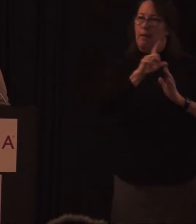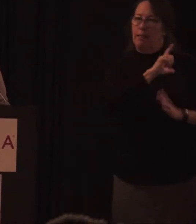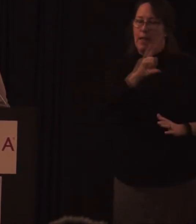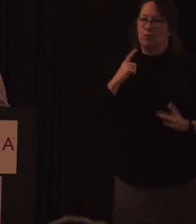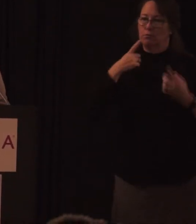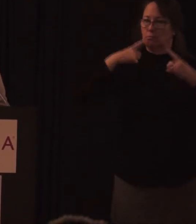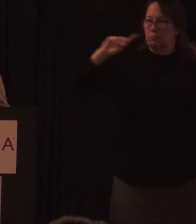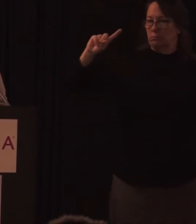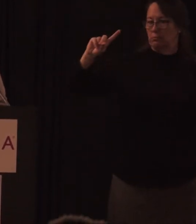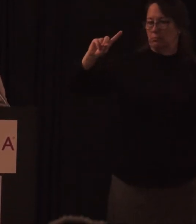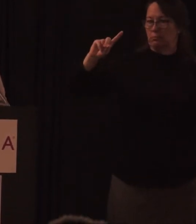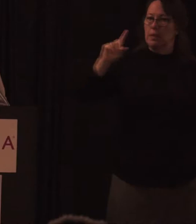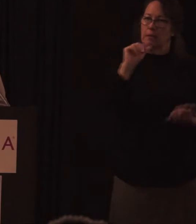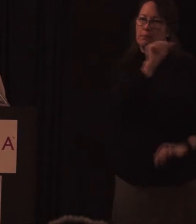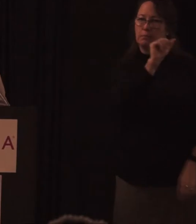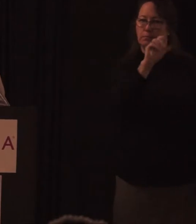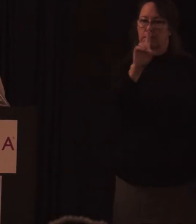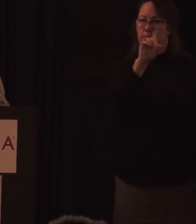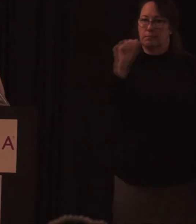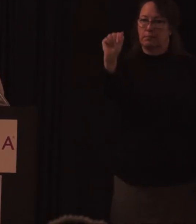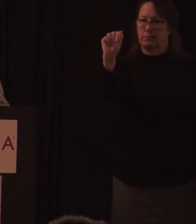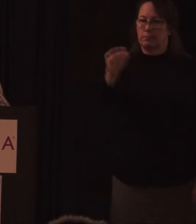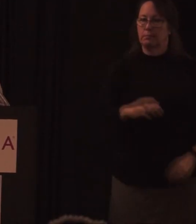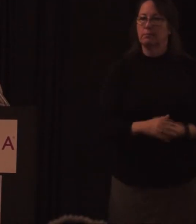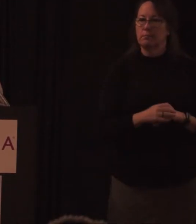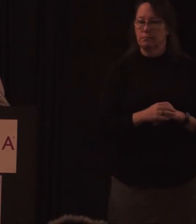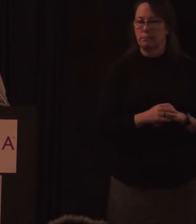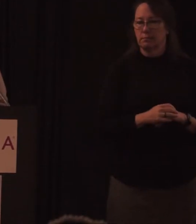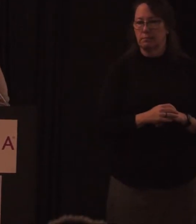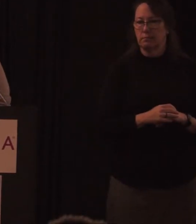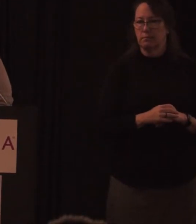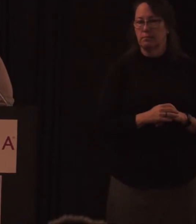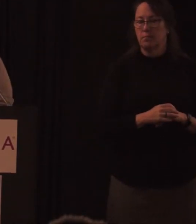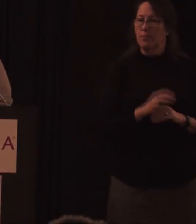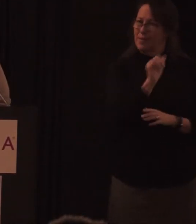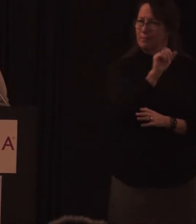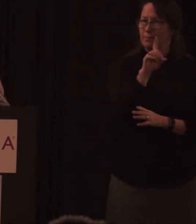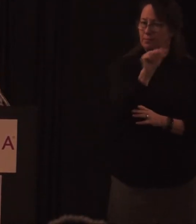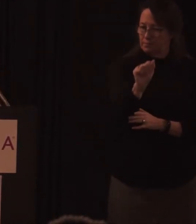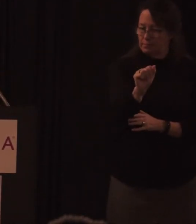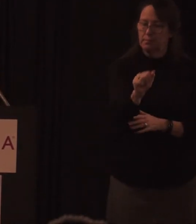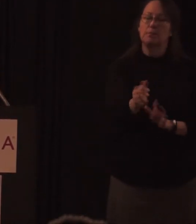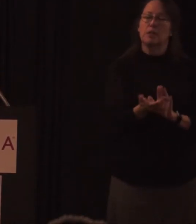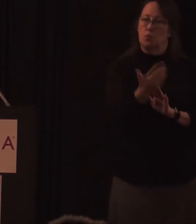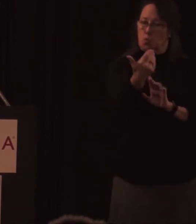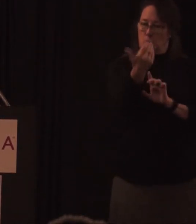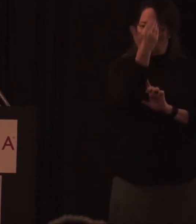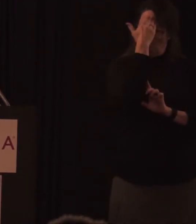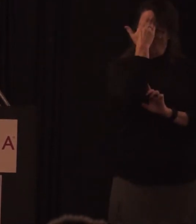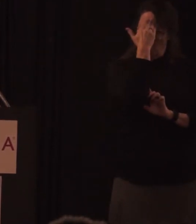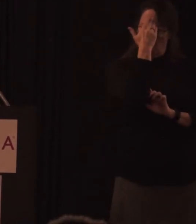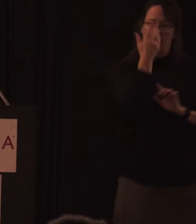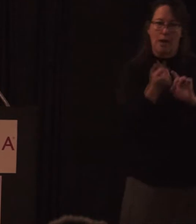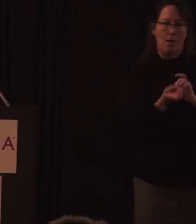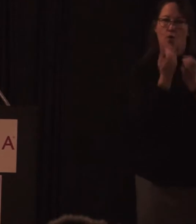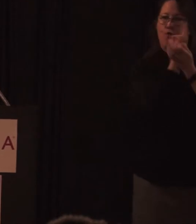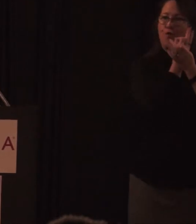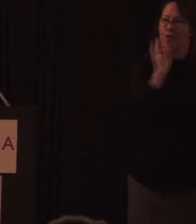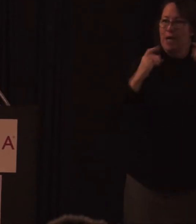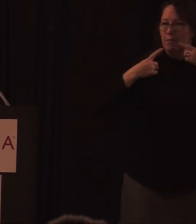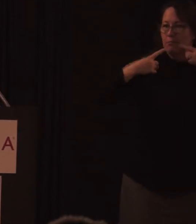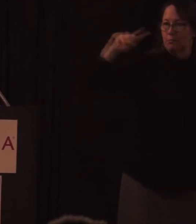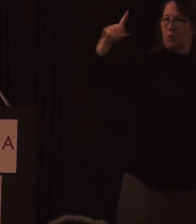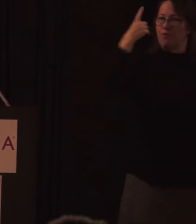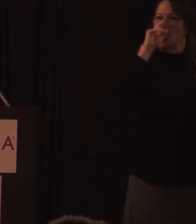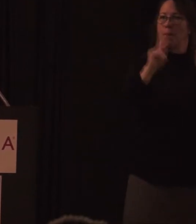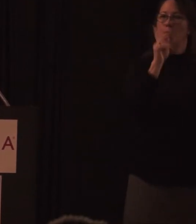legislative achievement, the Americans with Disabilities Act. The ADA has become known as the Emancipation